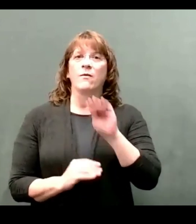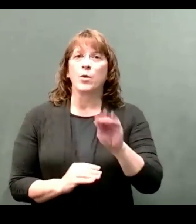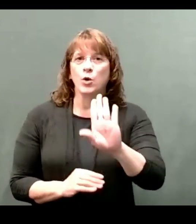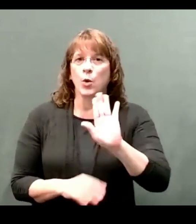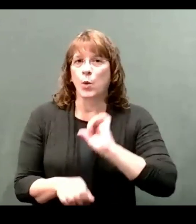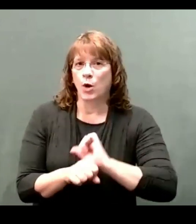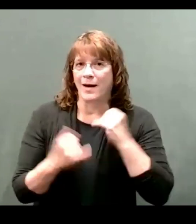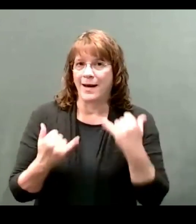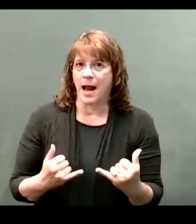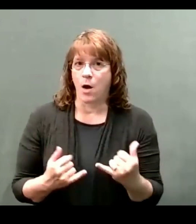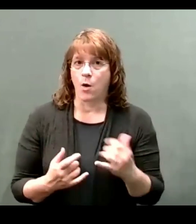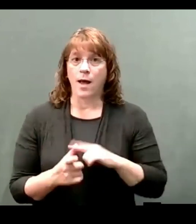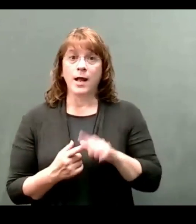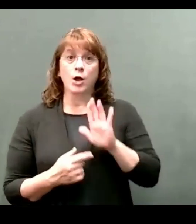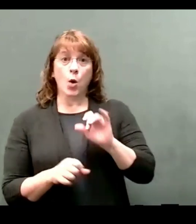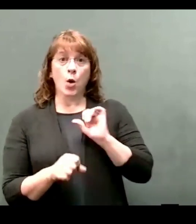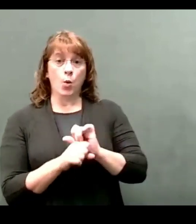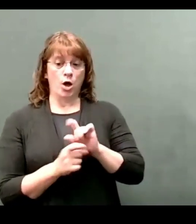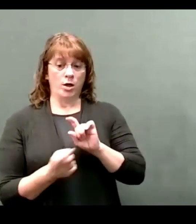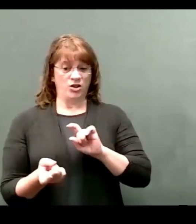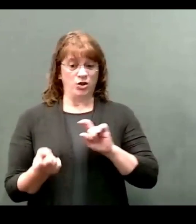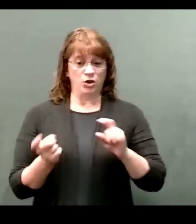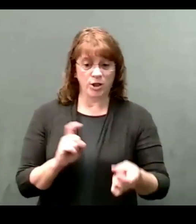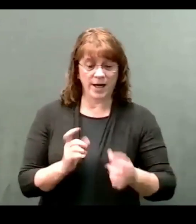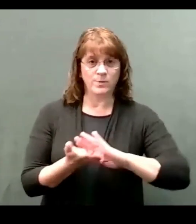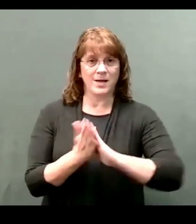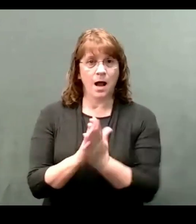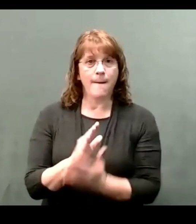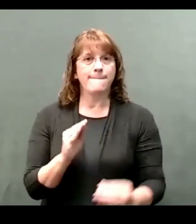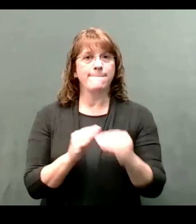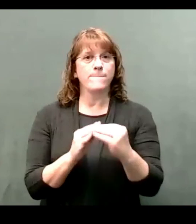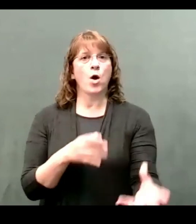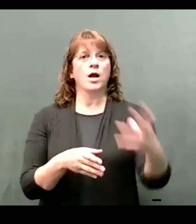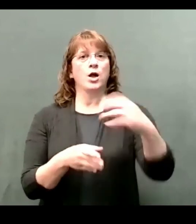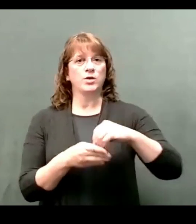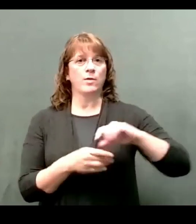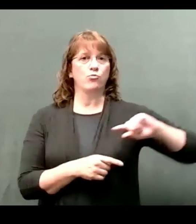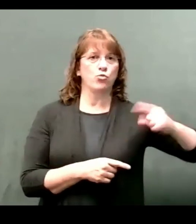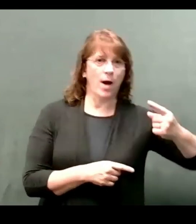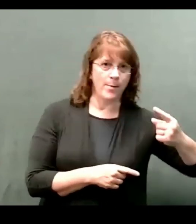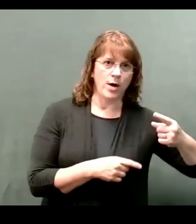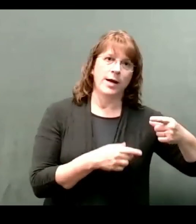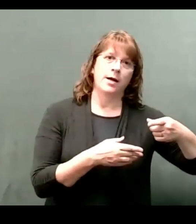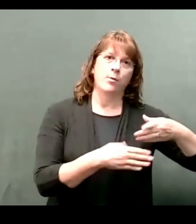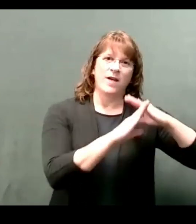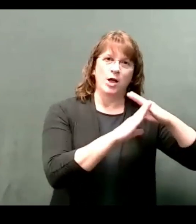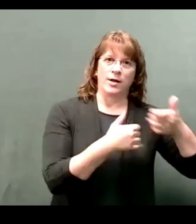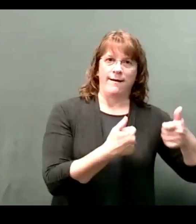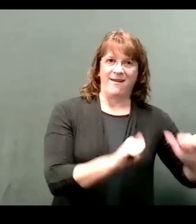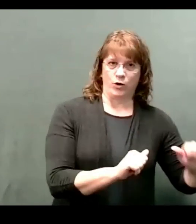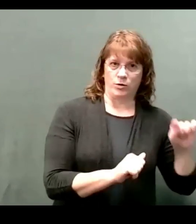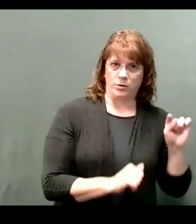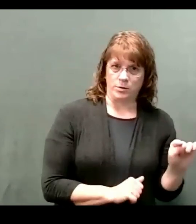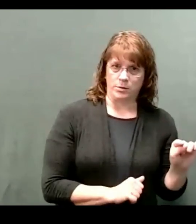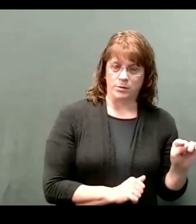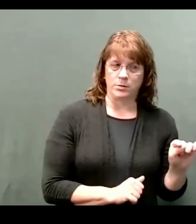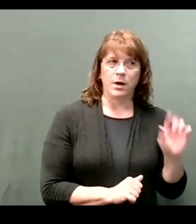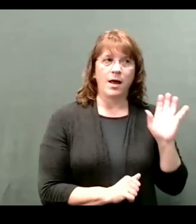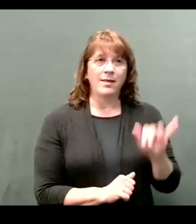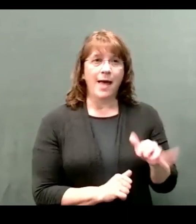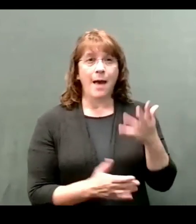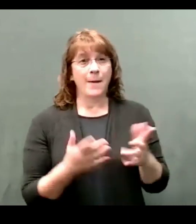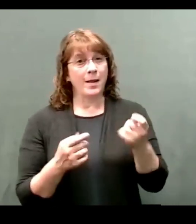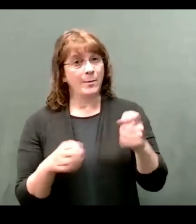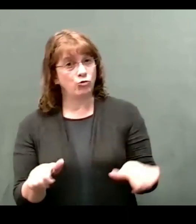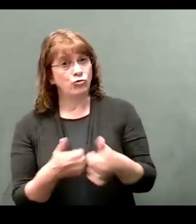you shift your work to be more intentionally inclusive of primary prevention efforts. And this one, it may be a little bit of a